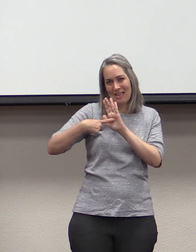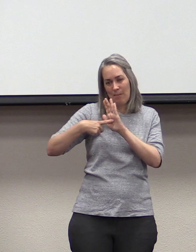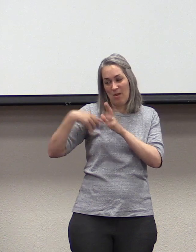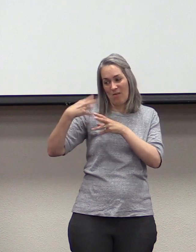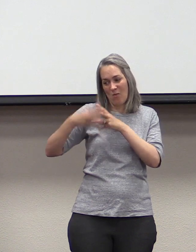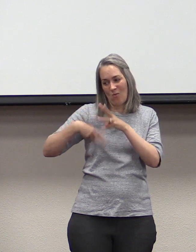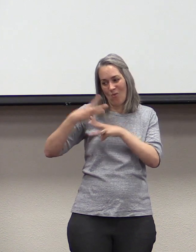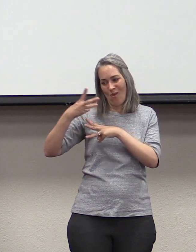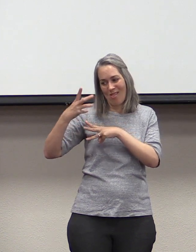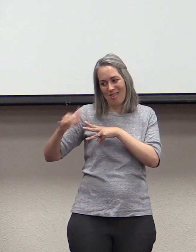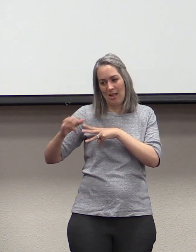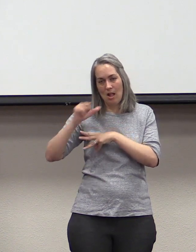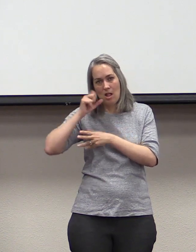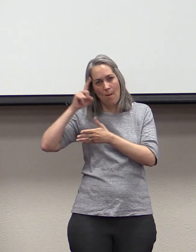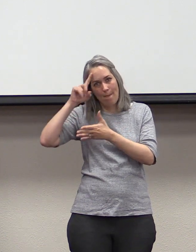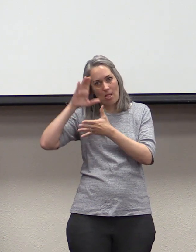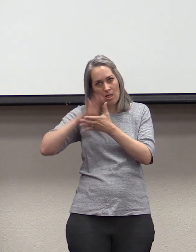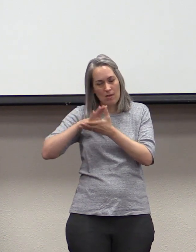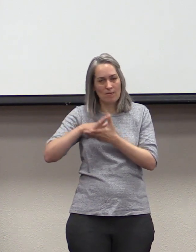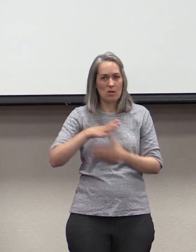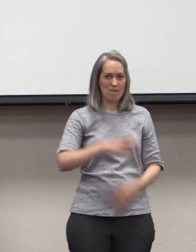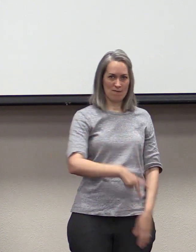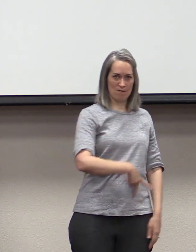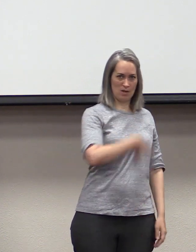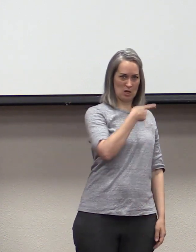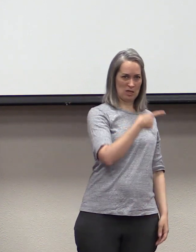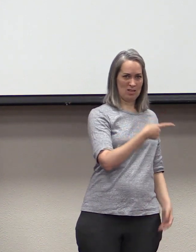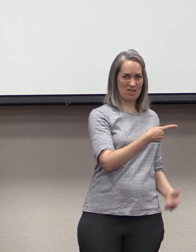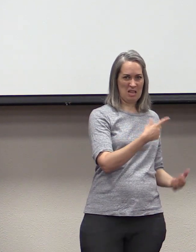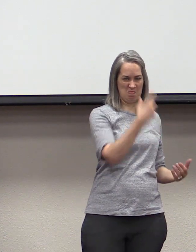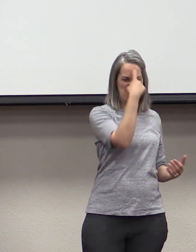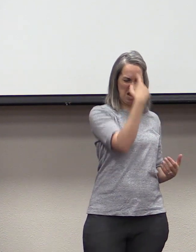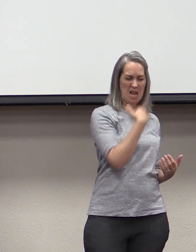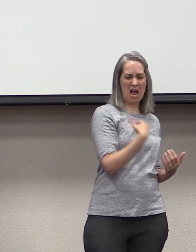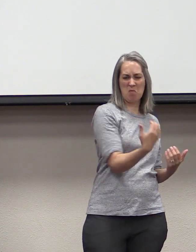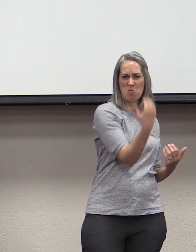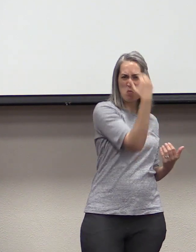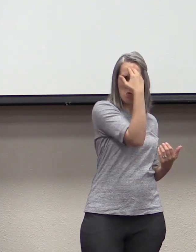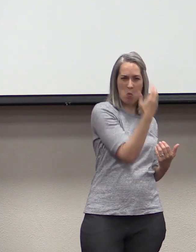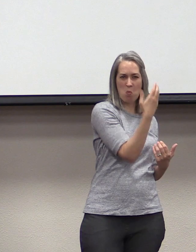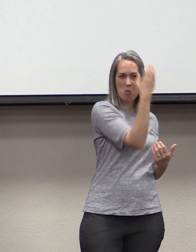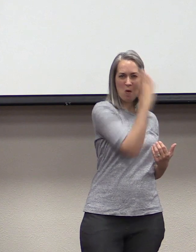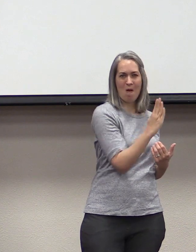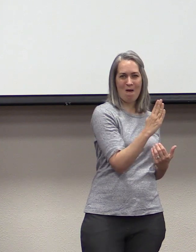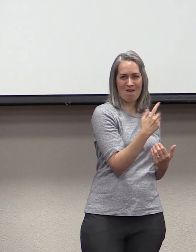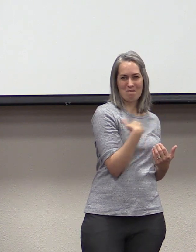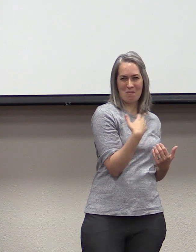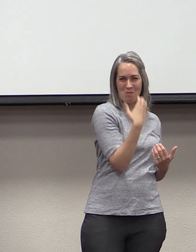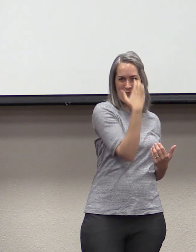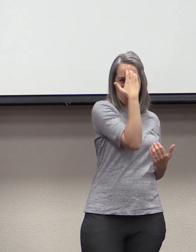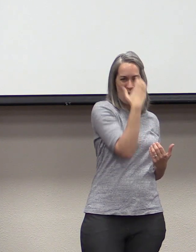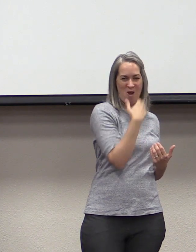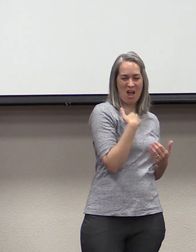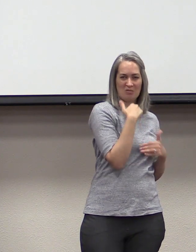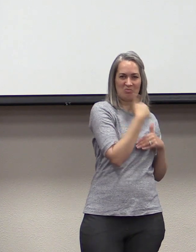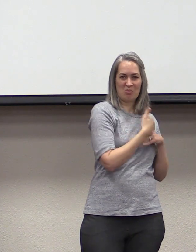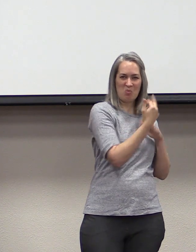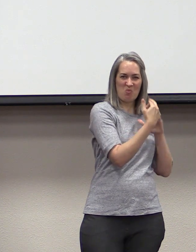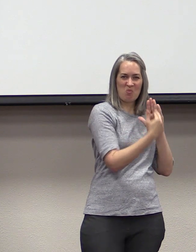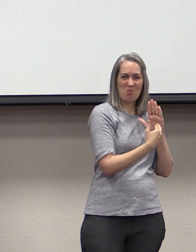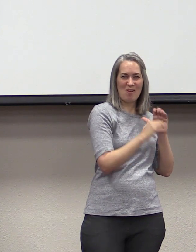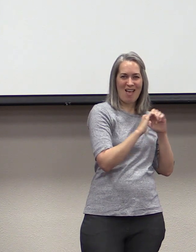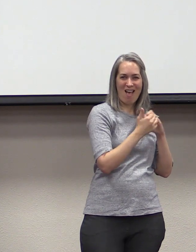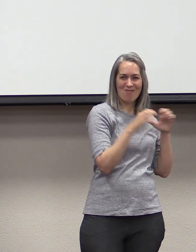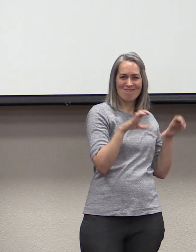You've got the Pharisees who they have God defined. They know who God is, and they've set up the rules on how things should be